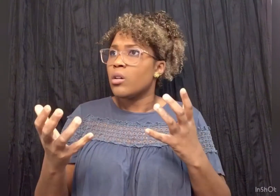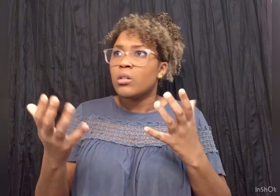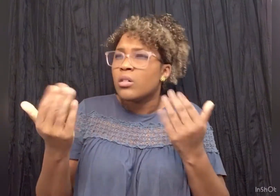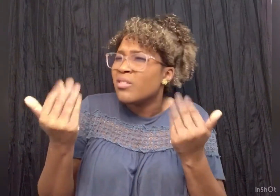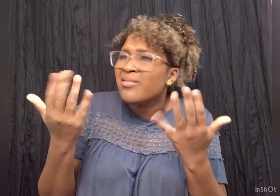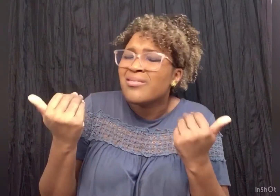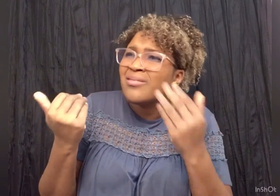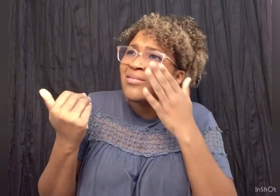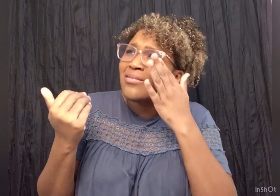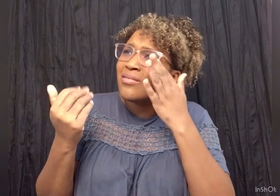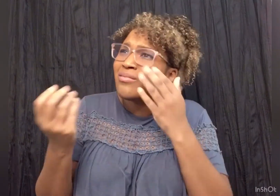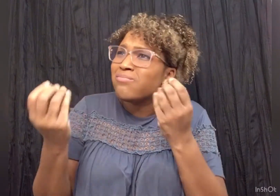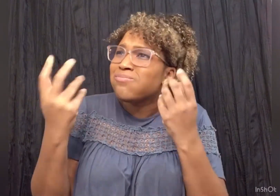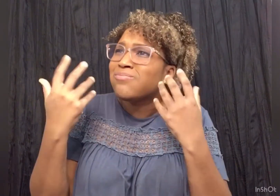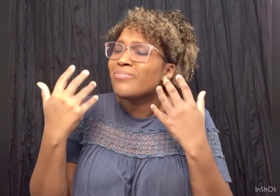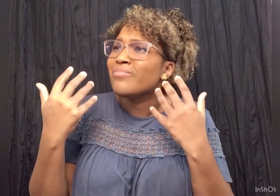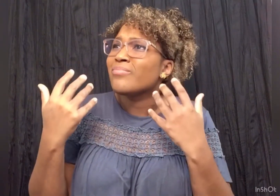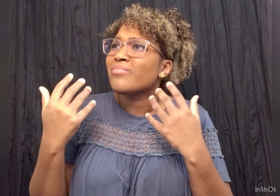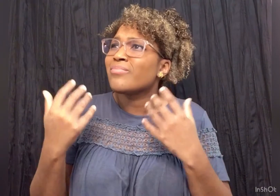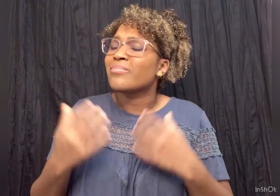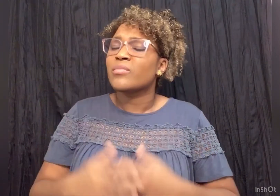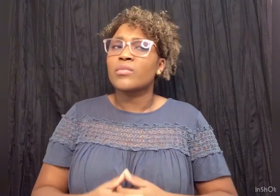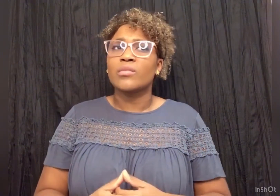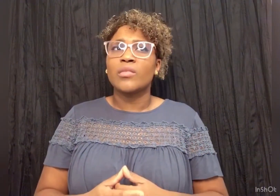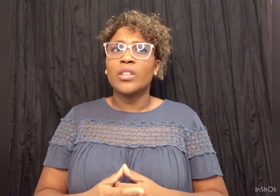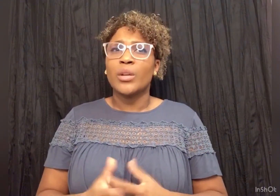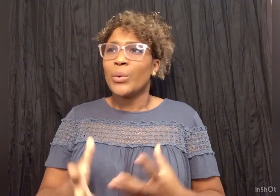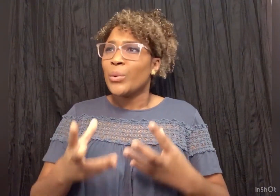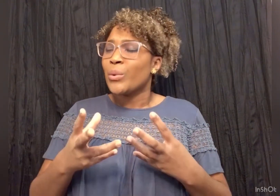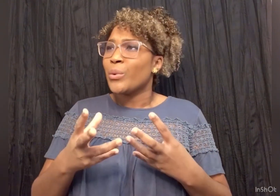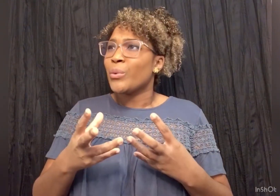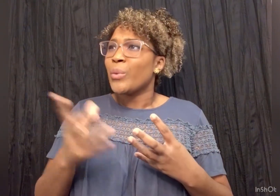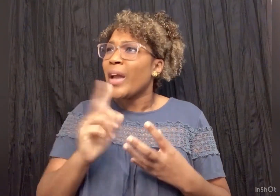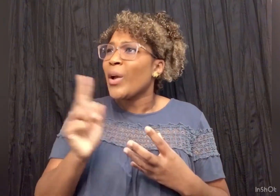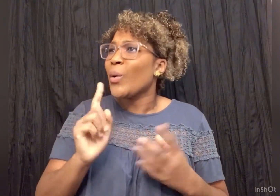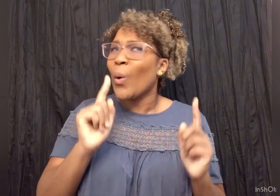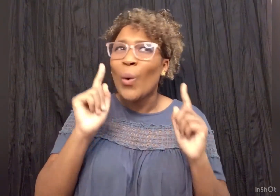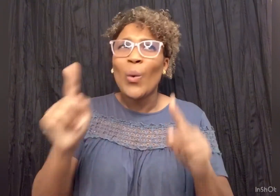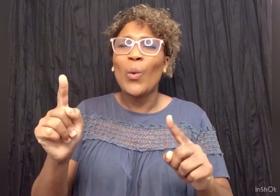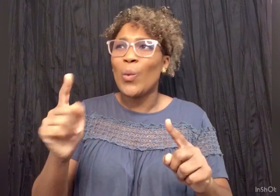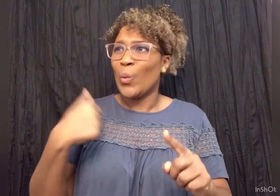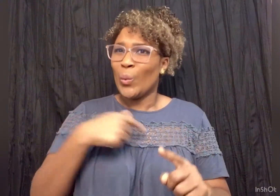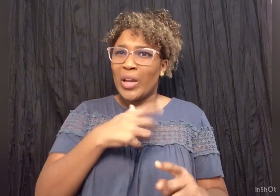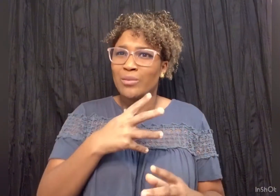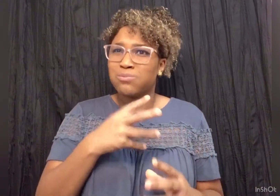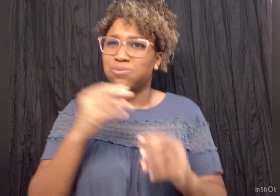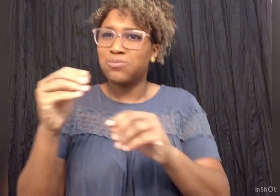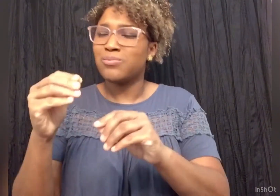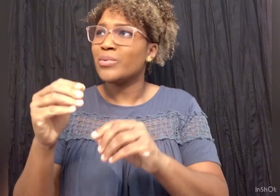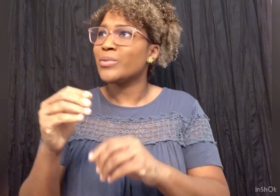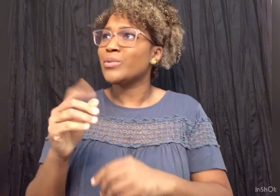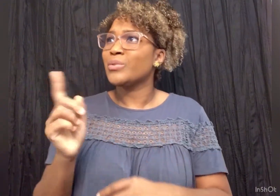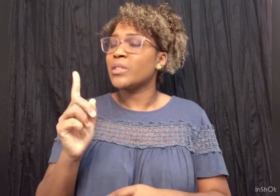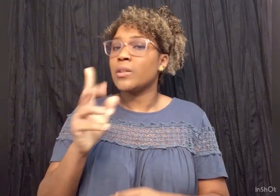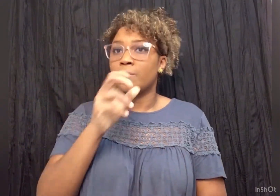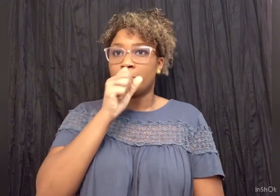news. Where would they take us? That was a secret.